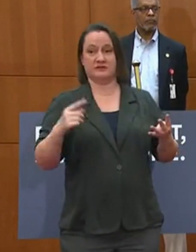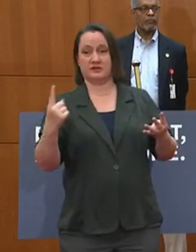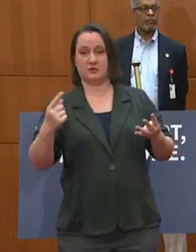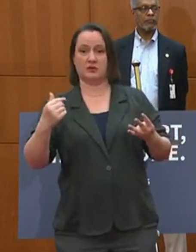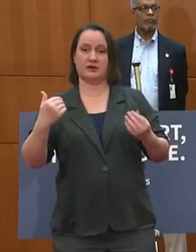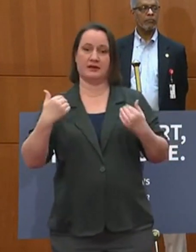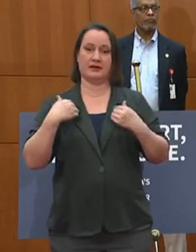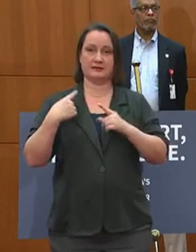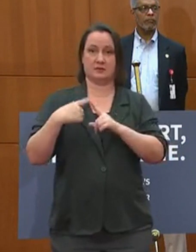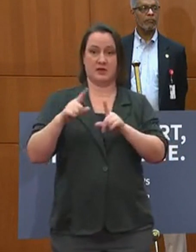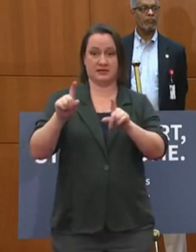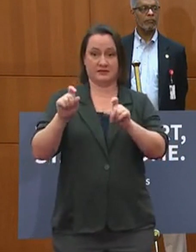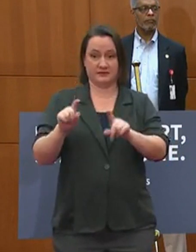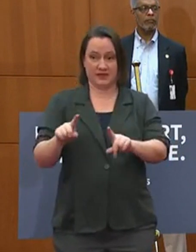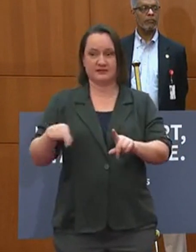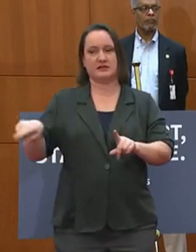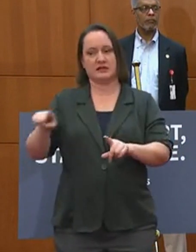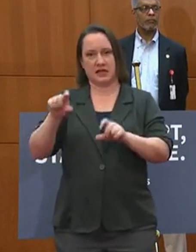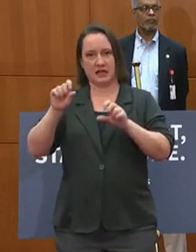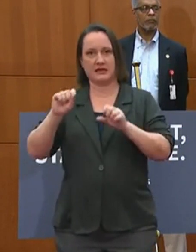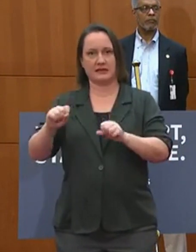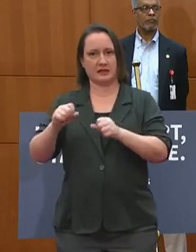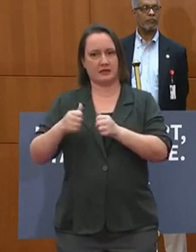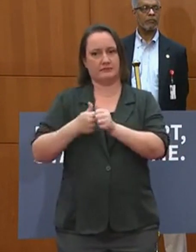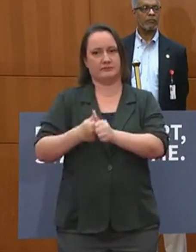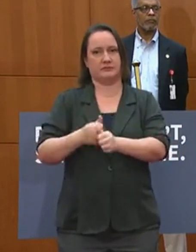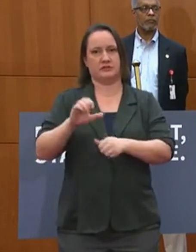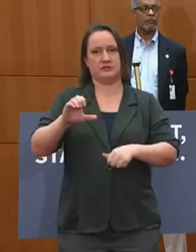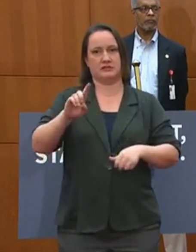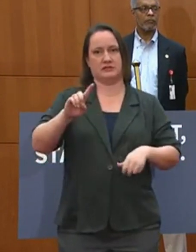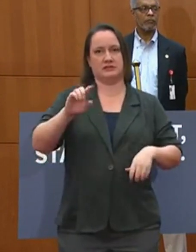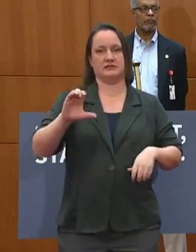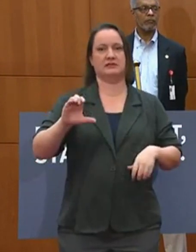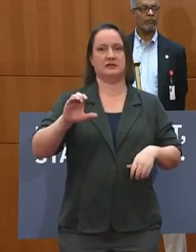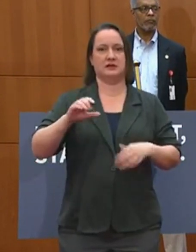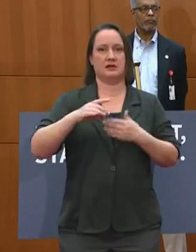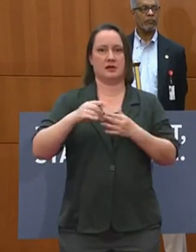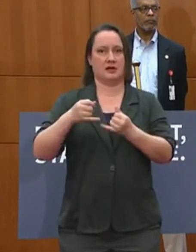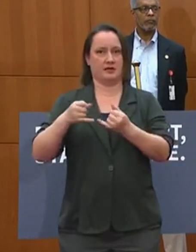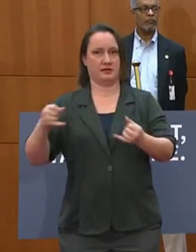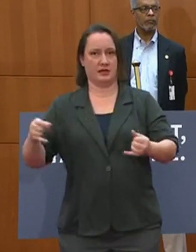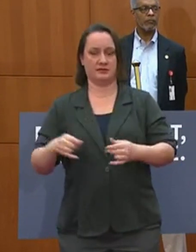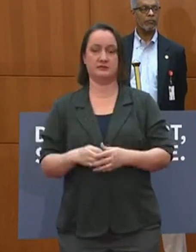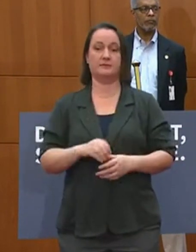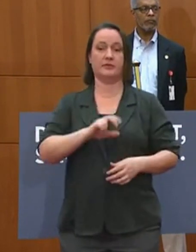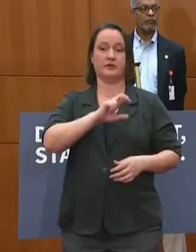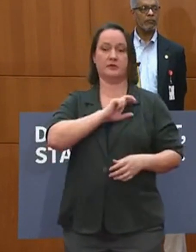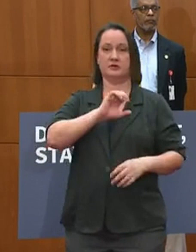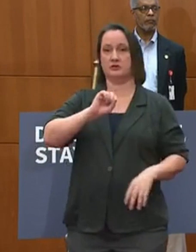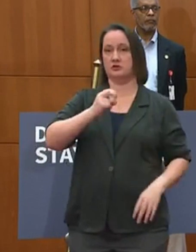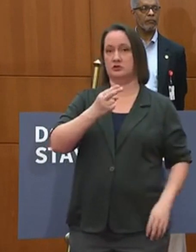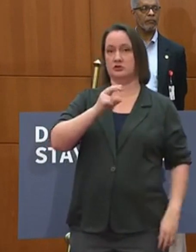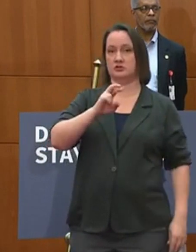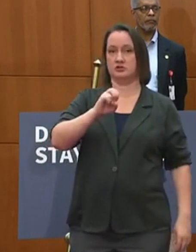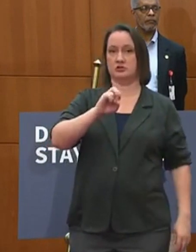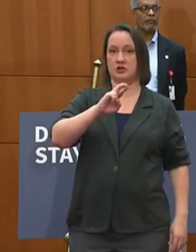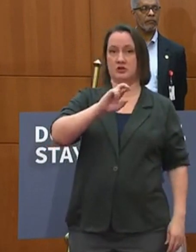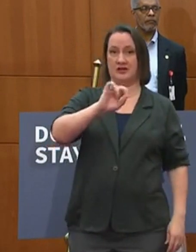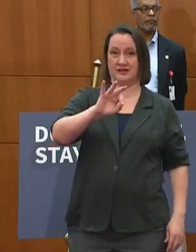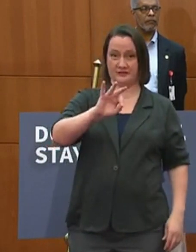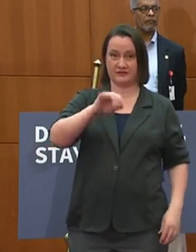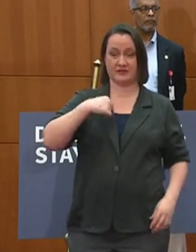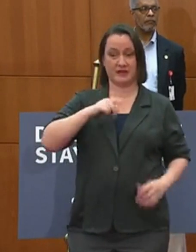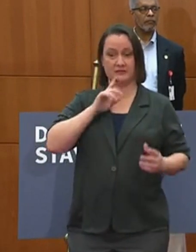have a positive test, they could implement the CDC guidelines. Many, and the sheriffs I've spoken to, the capacity, they really